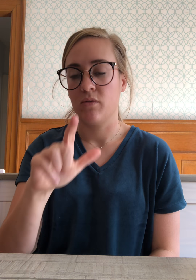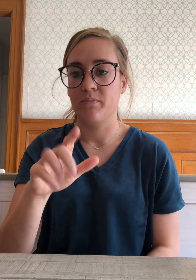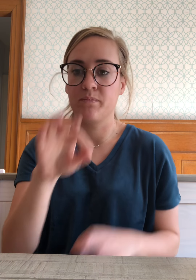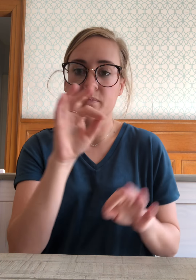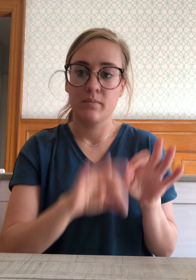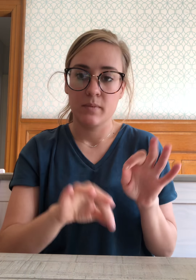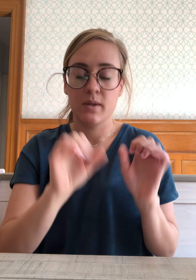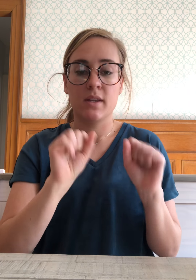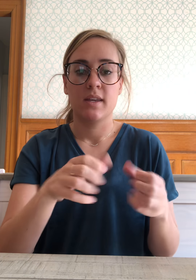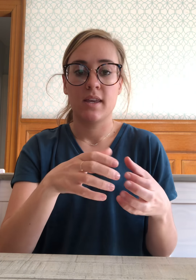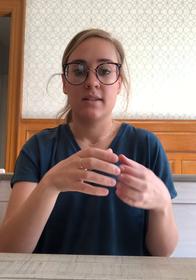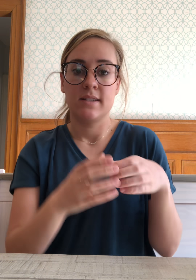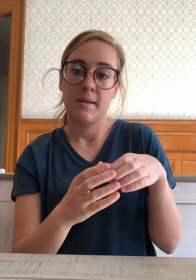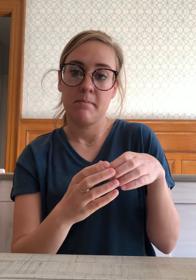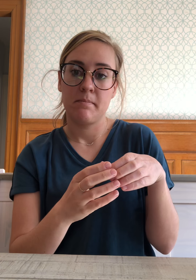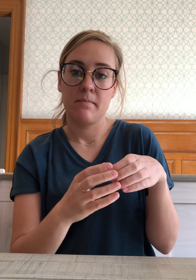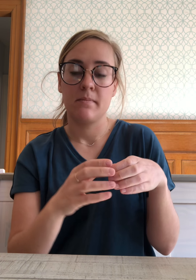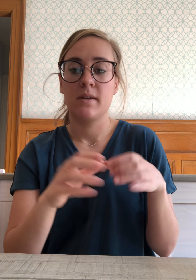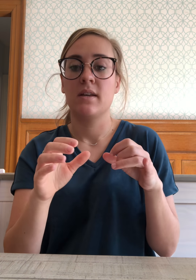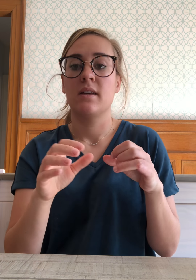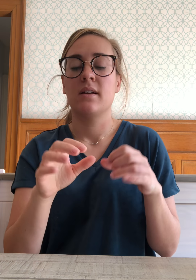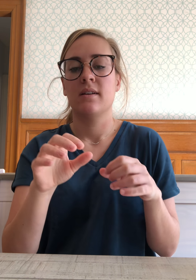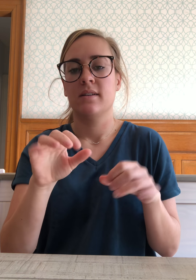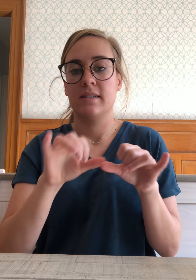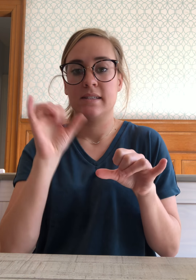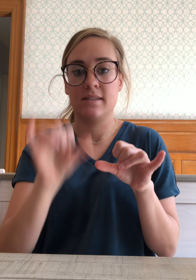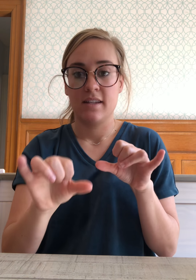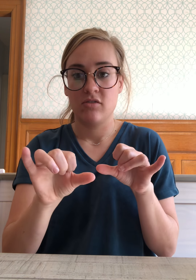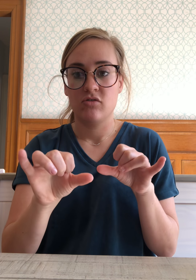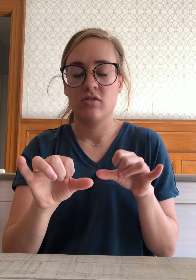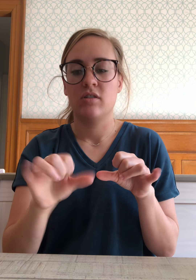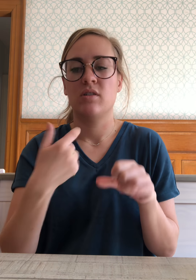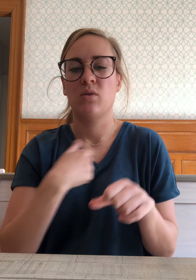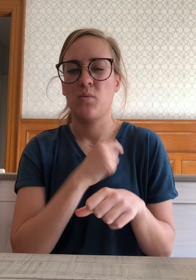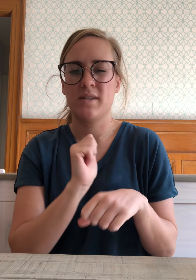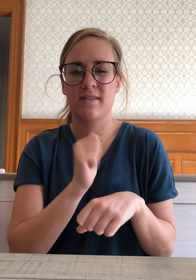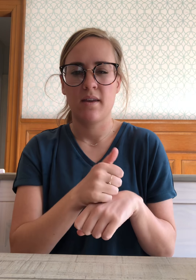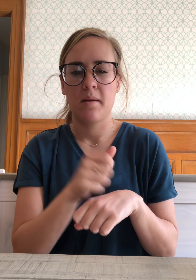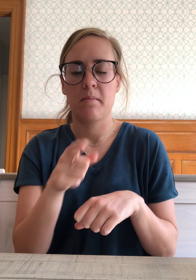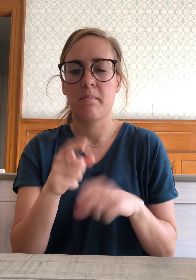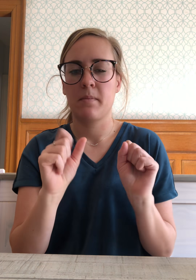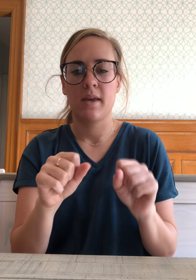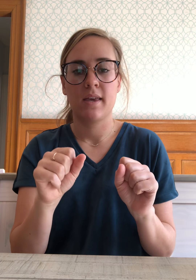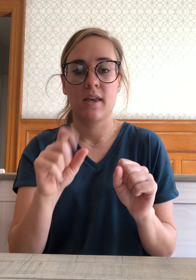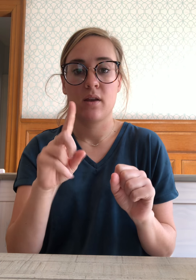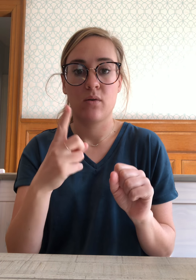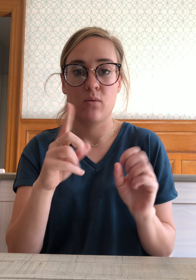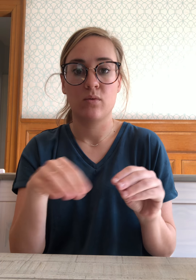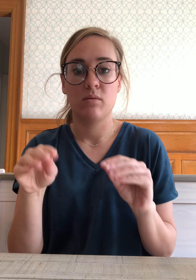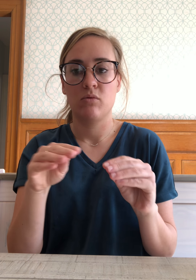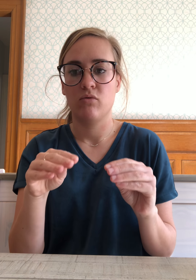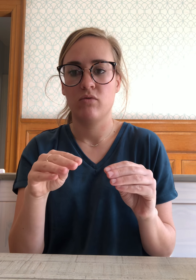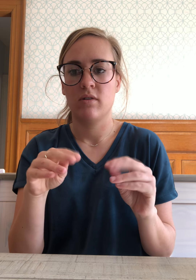stationary anchorage, the anchored tooth, we're setting it up in such a way that it can only move bodily or